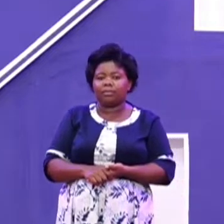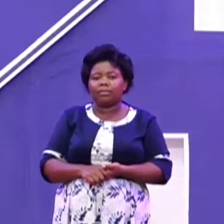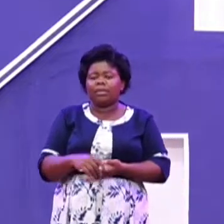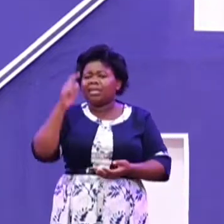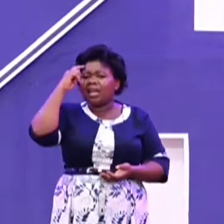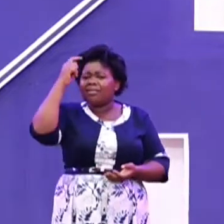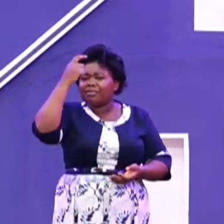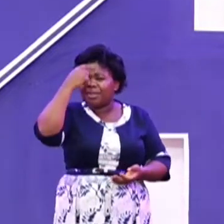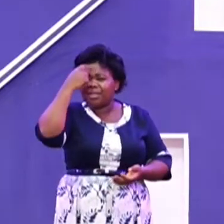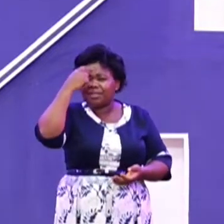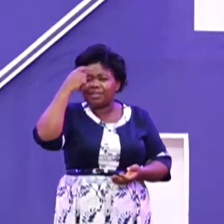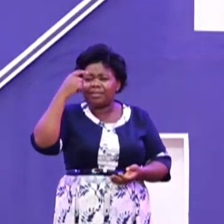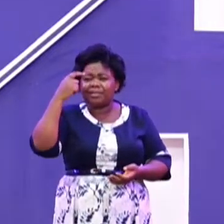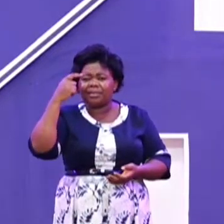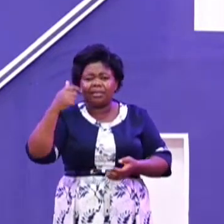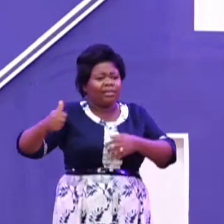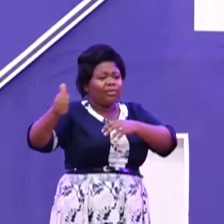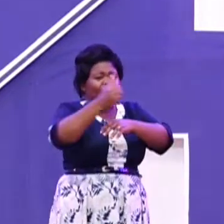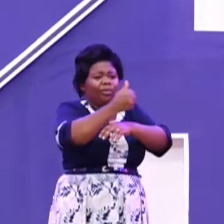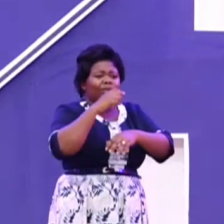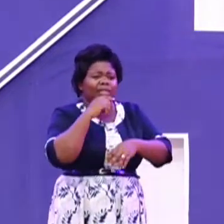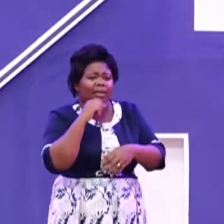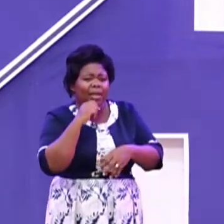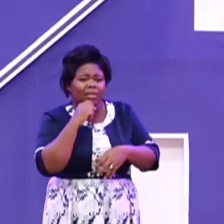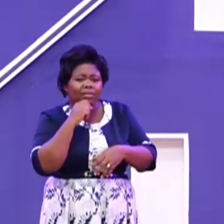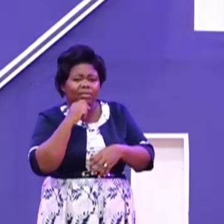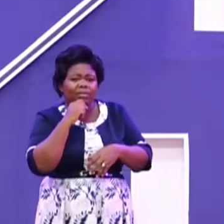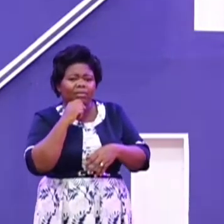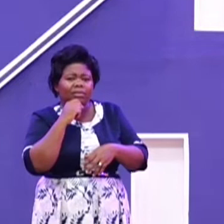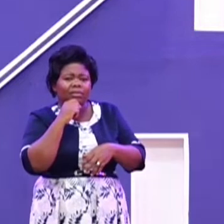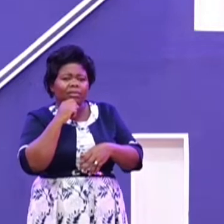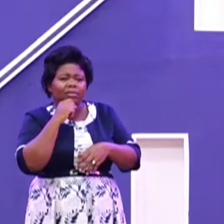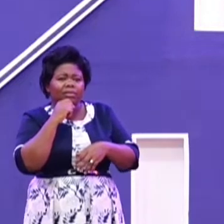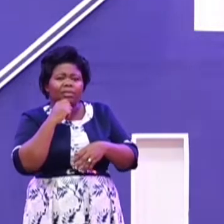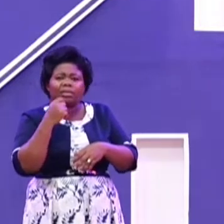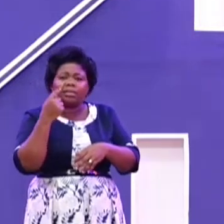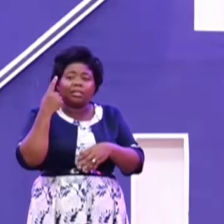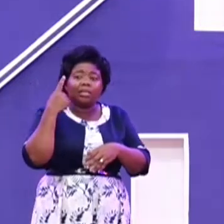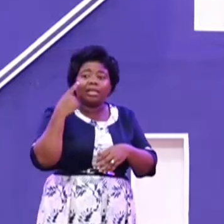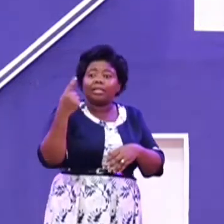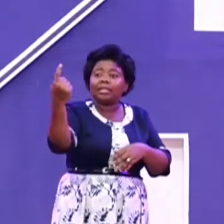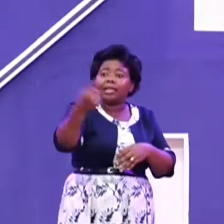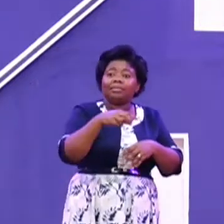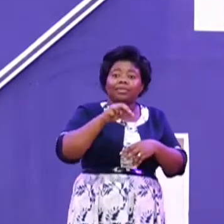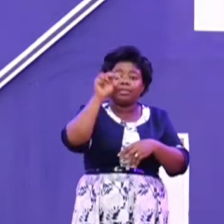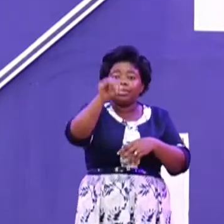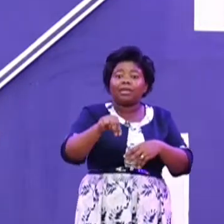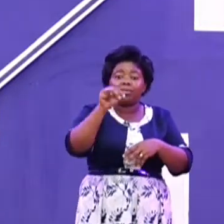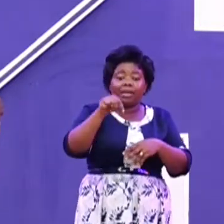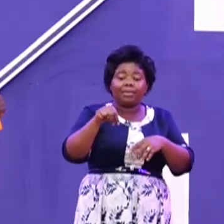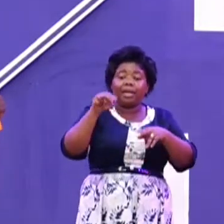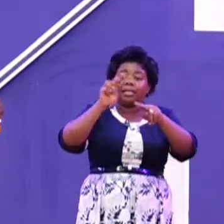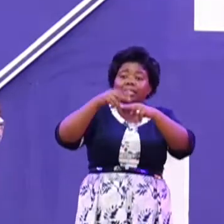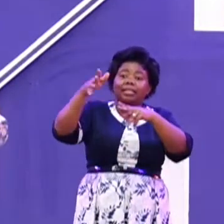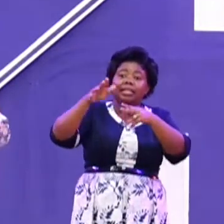number. The whole government. It puts up a man and it tells him, sit in Nakulabi and